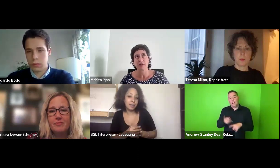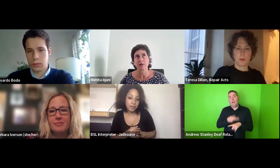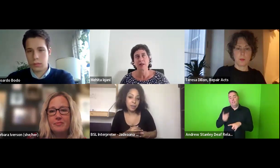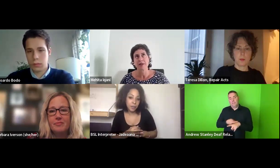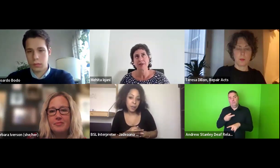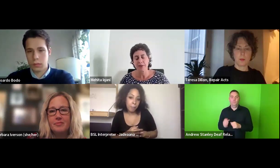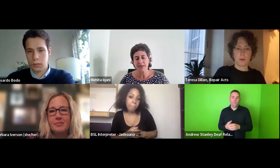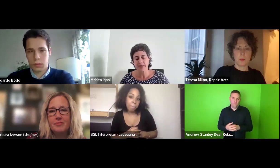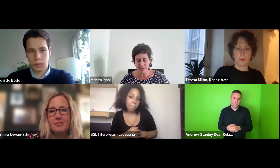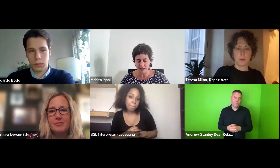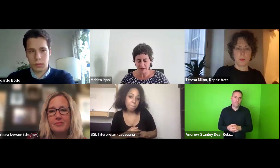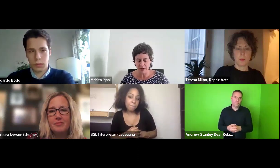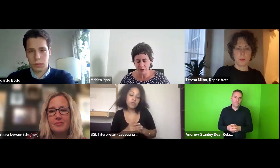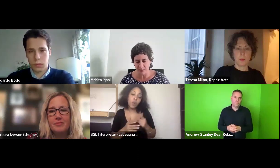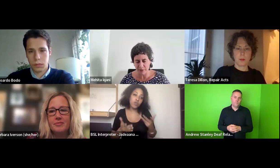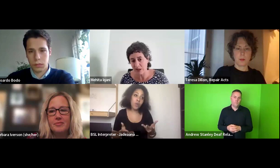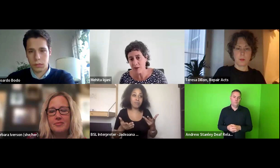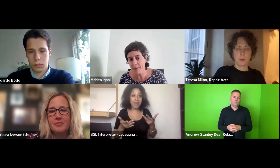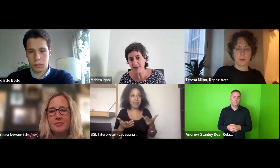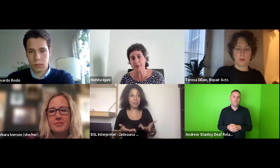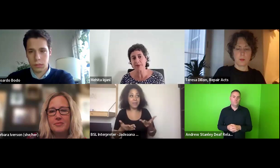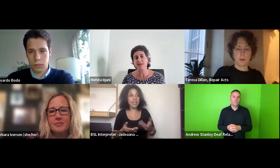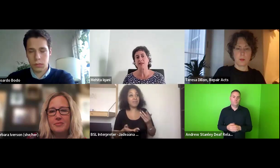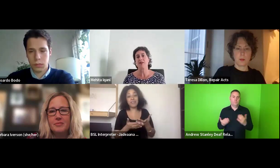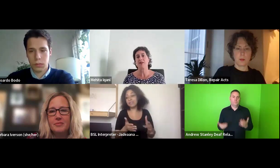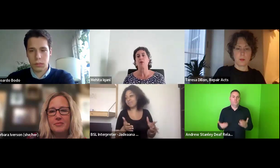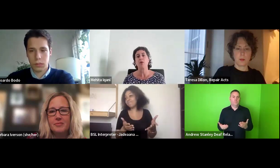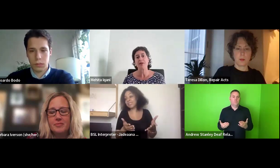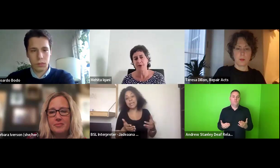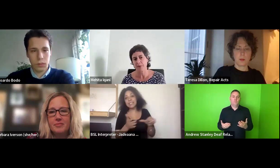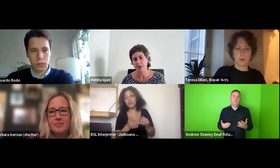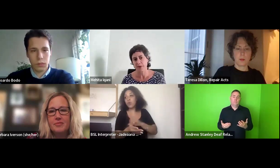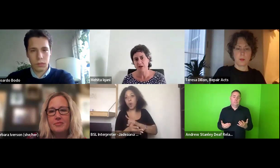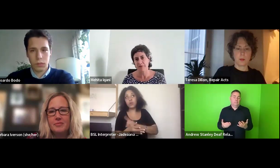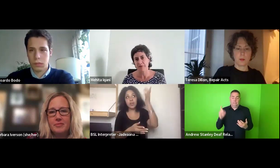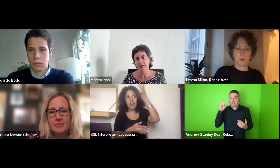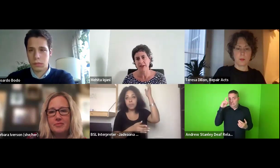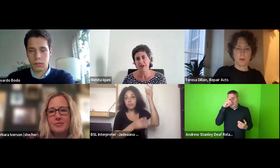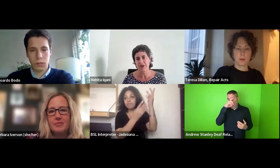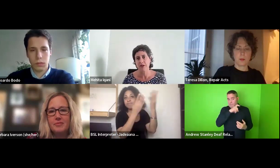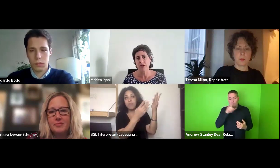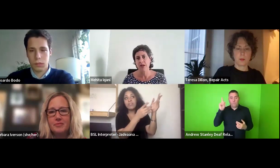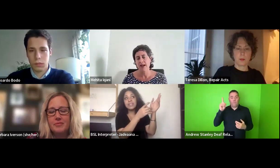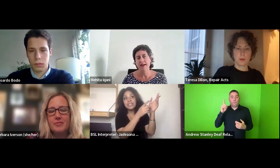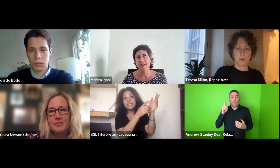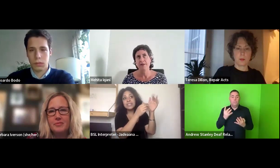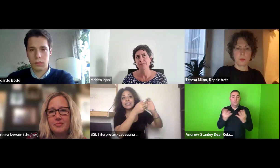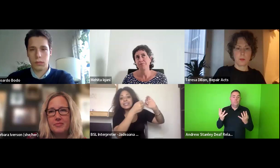difficult political circumstances and very difficult economic circumstances, there is always the possibility of political